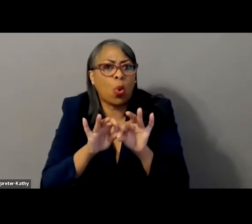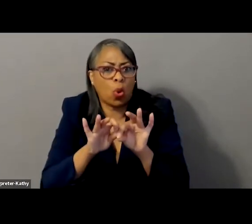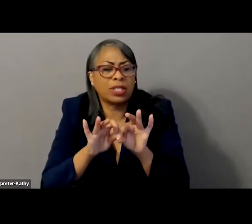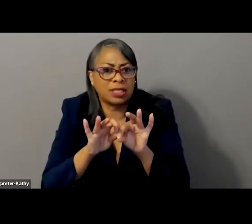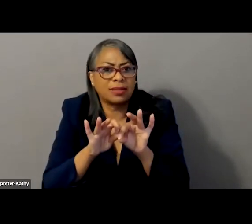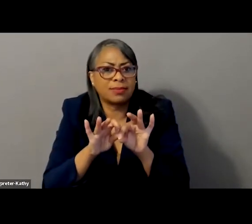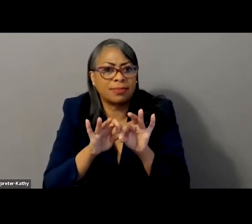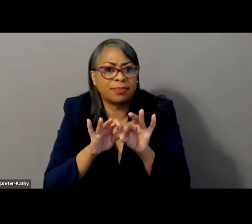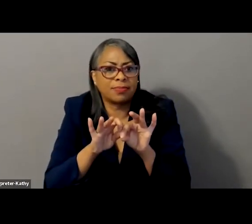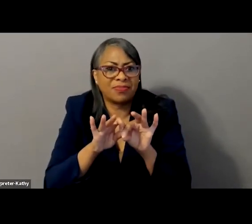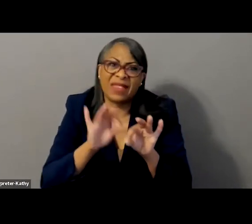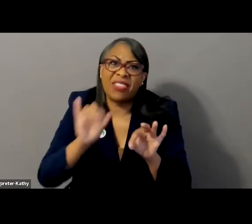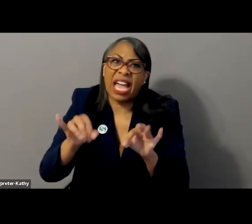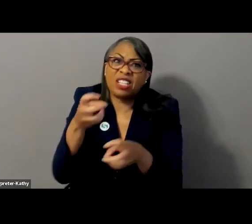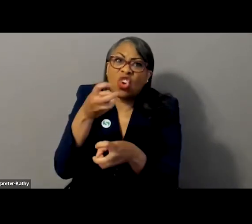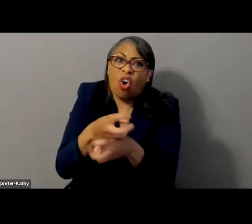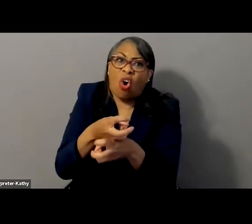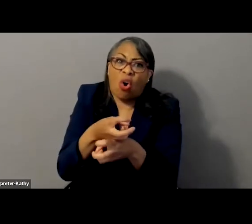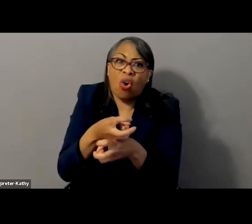which is hard.